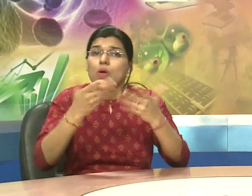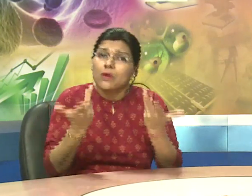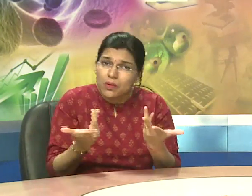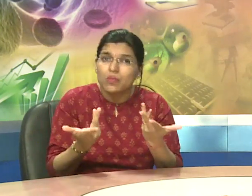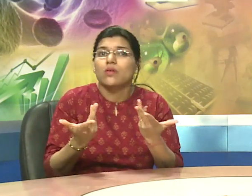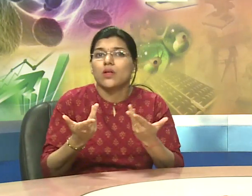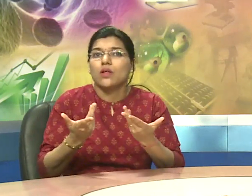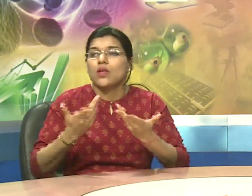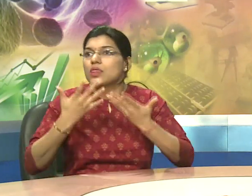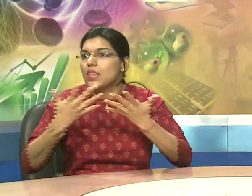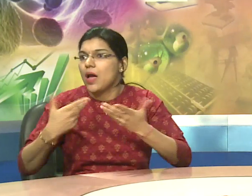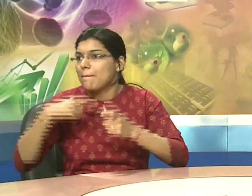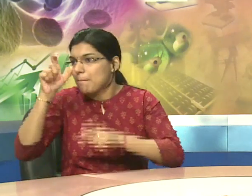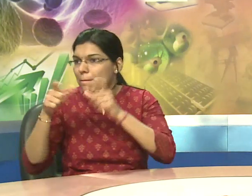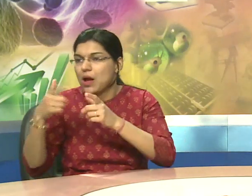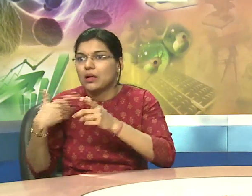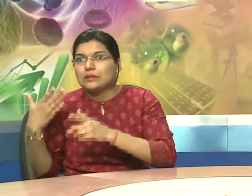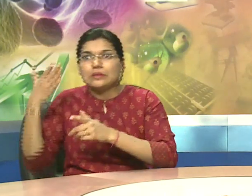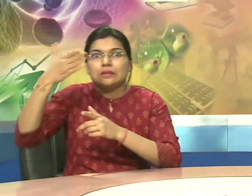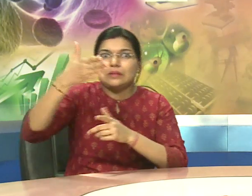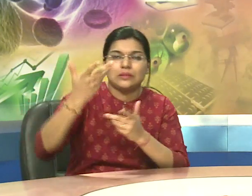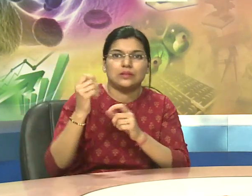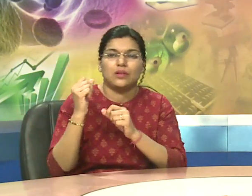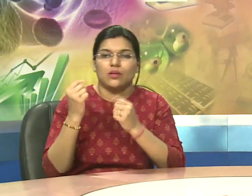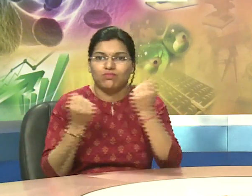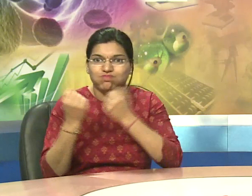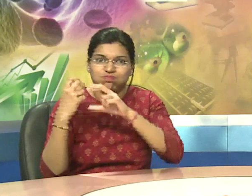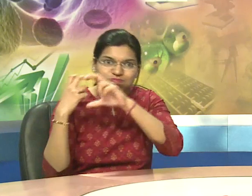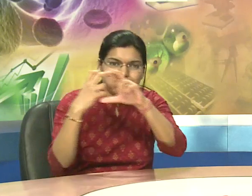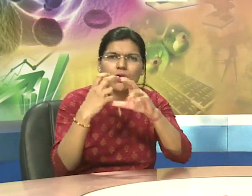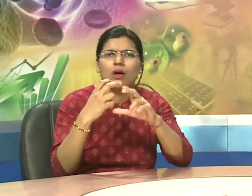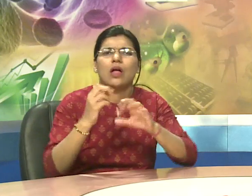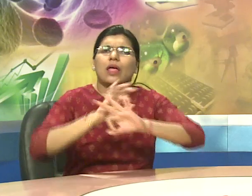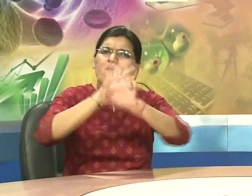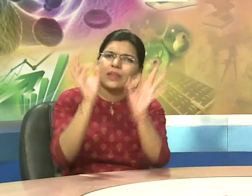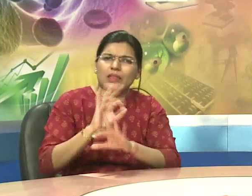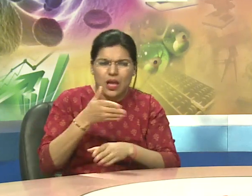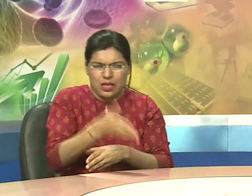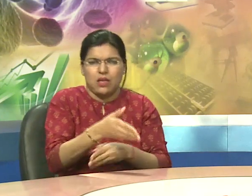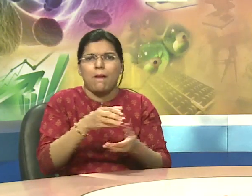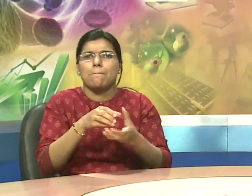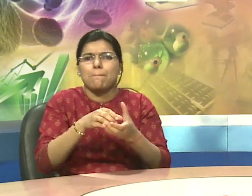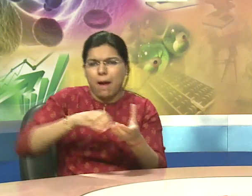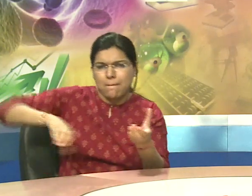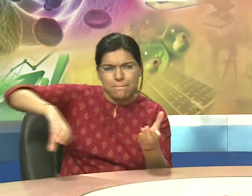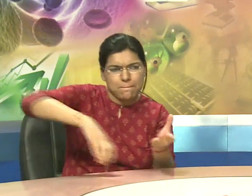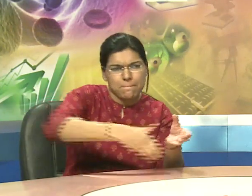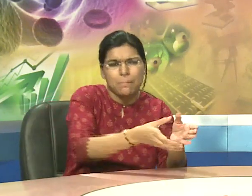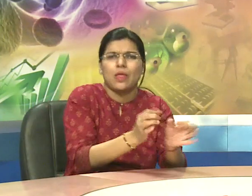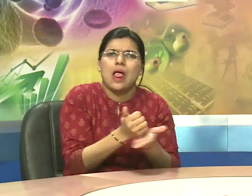in kitchen is come in pipeline transport.